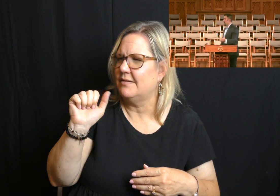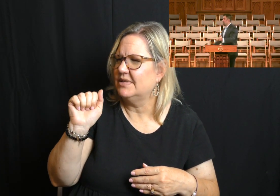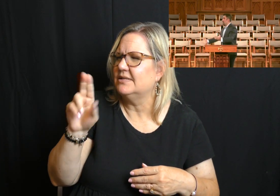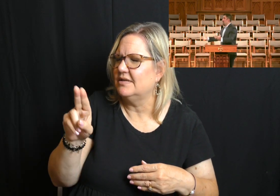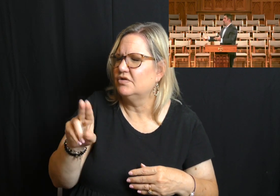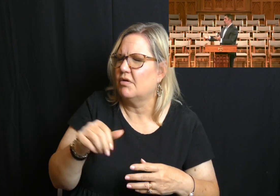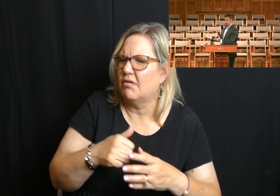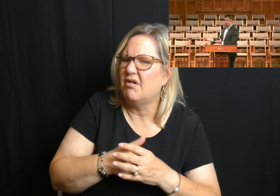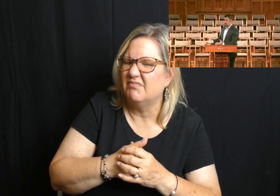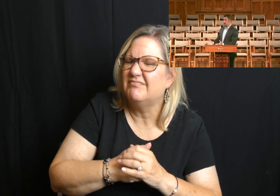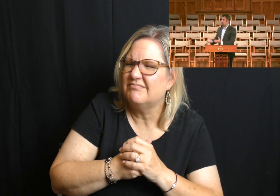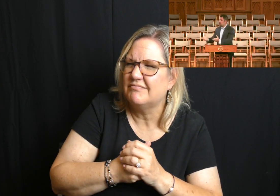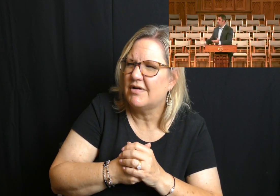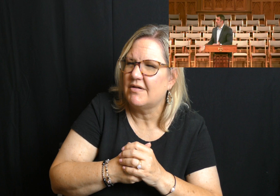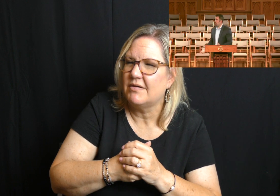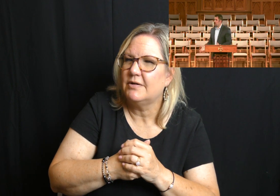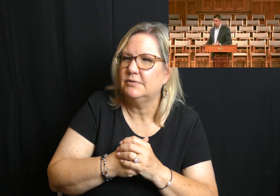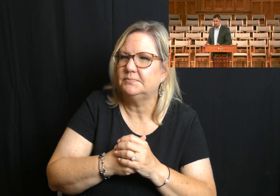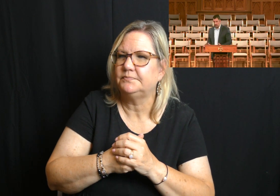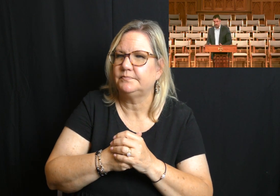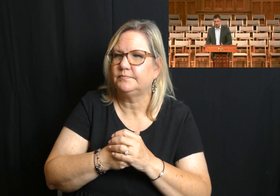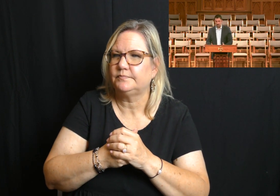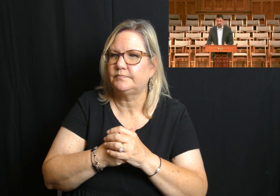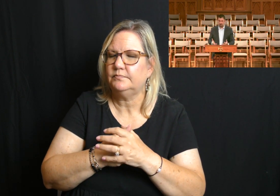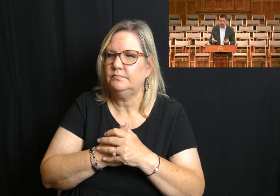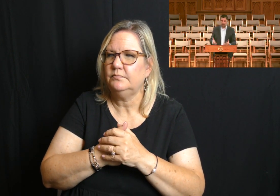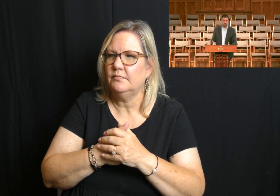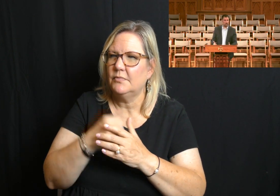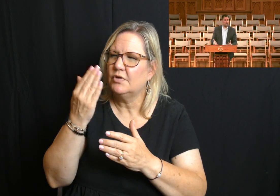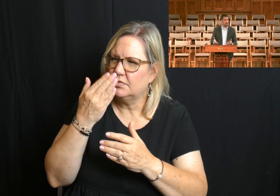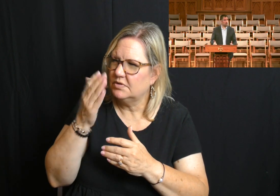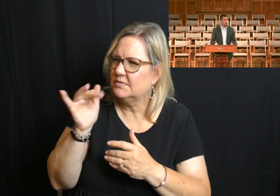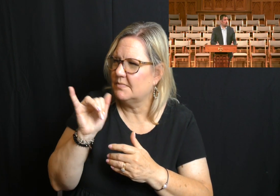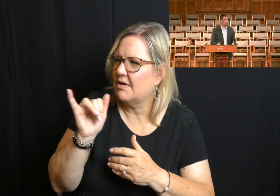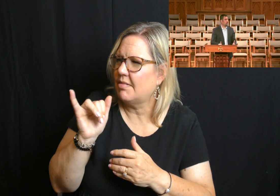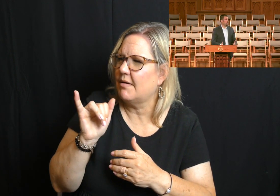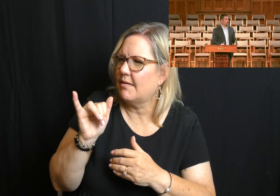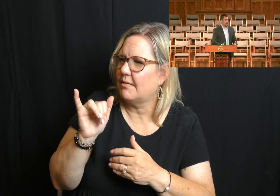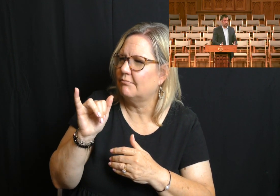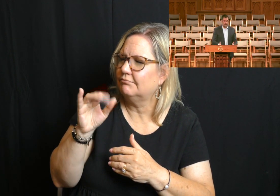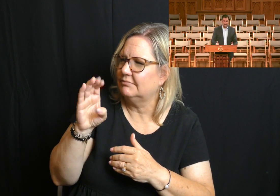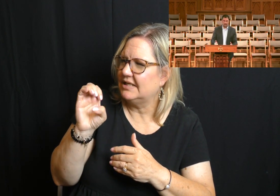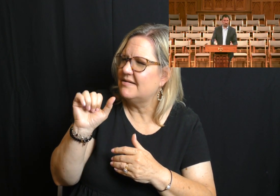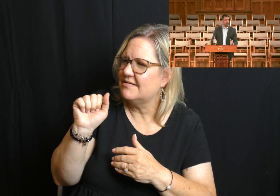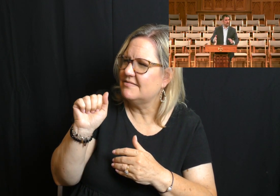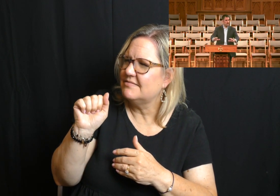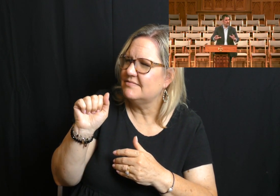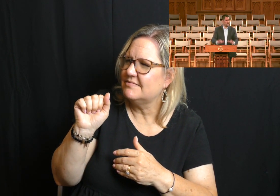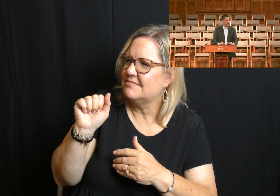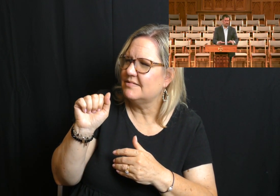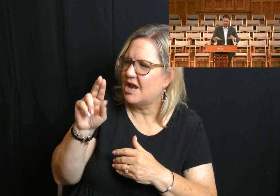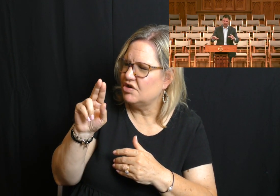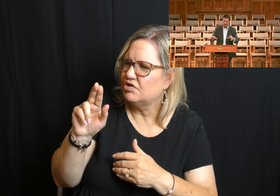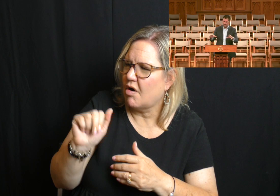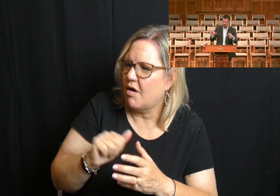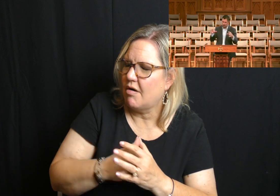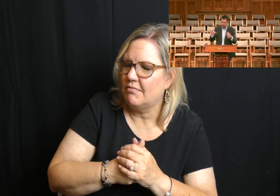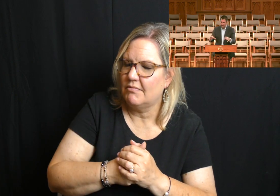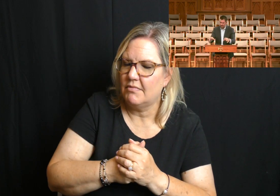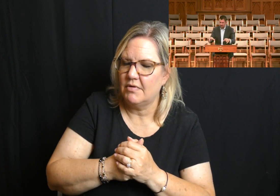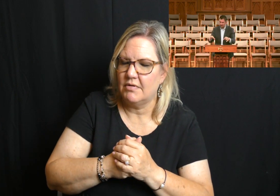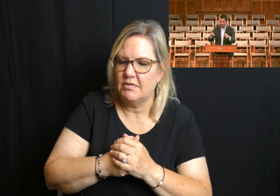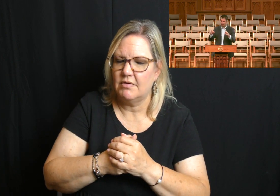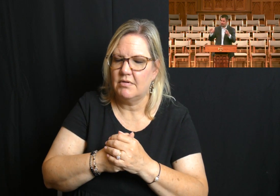know, but he was just like, you smell like my son Esau. And then he eats, and then